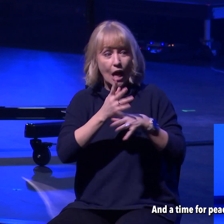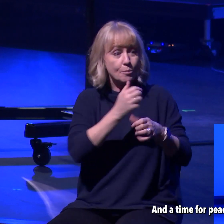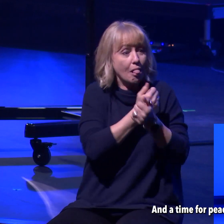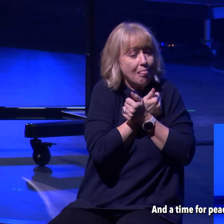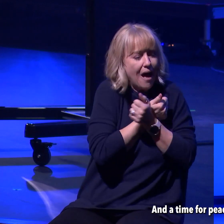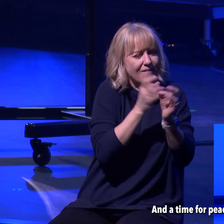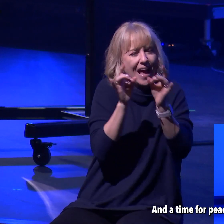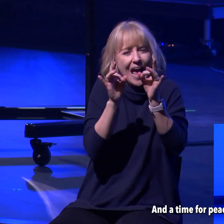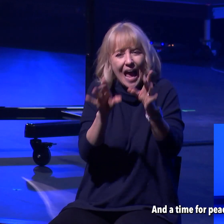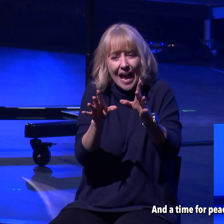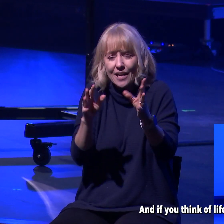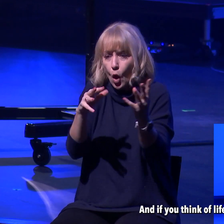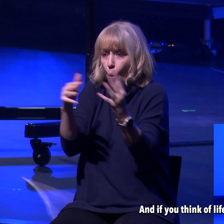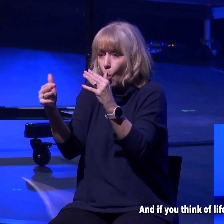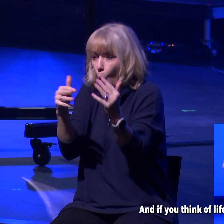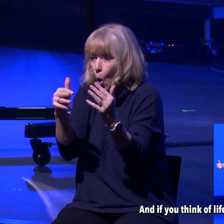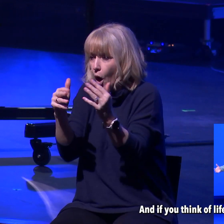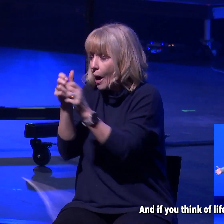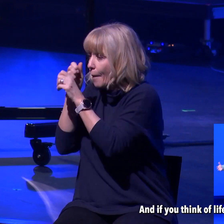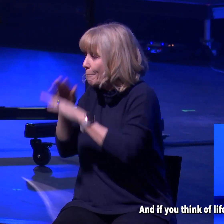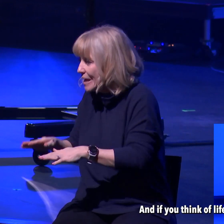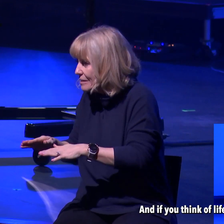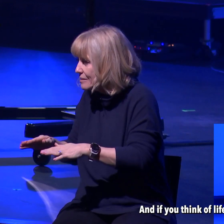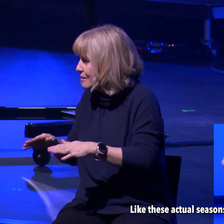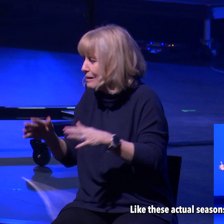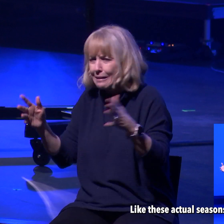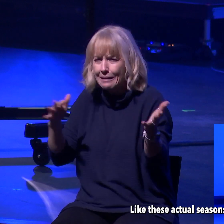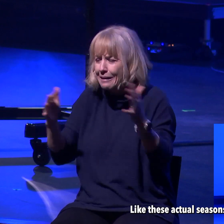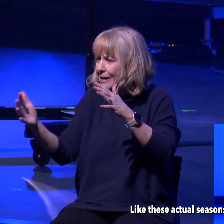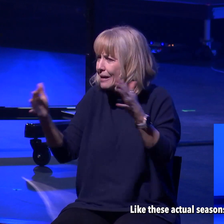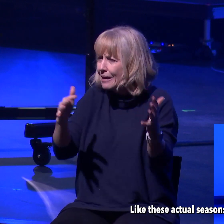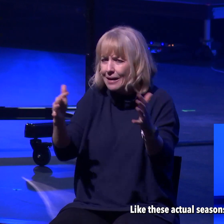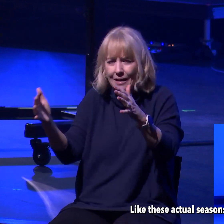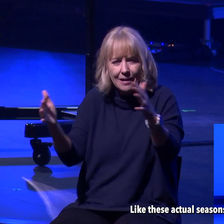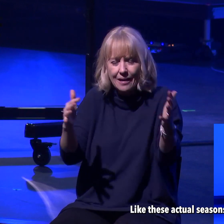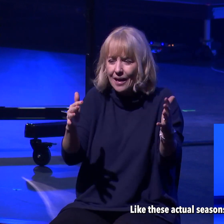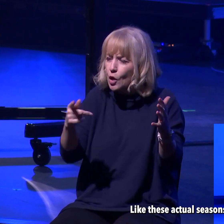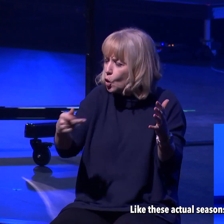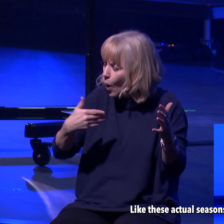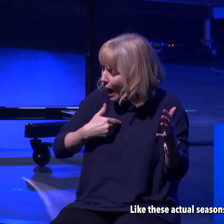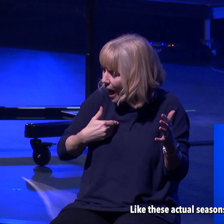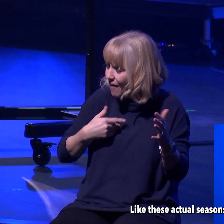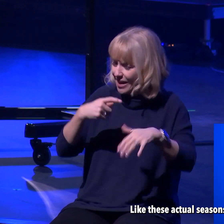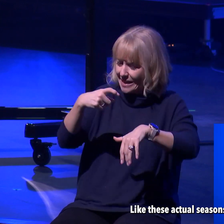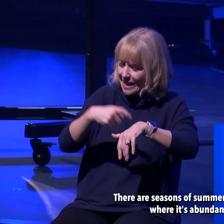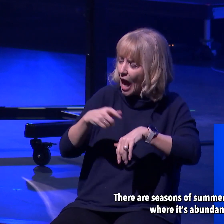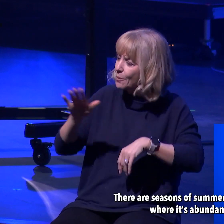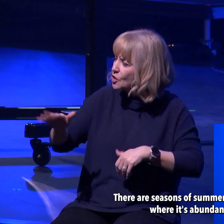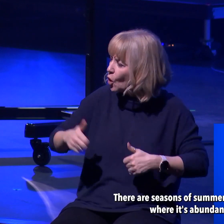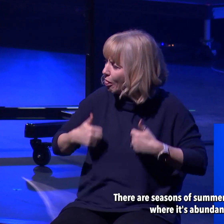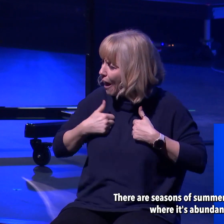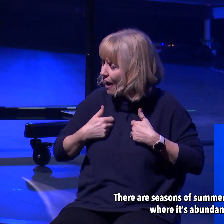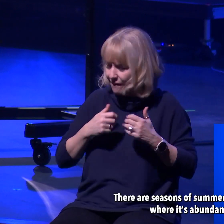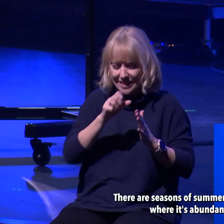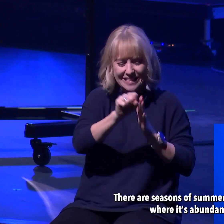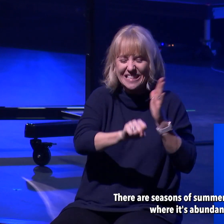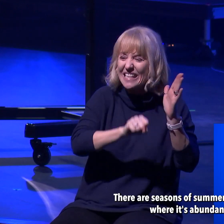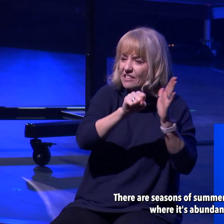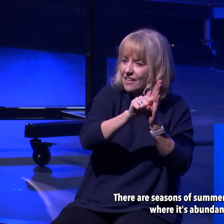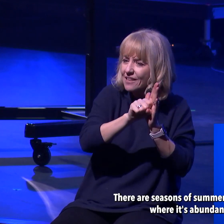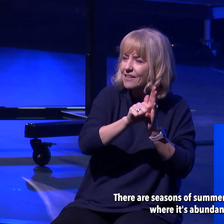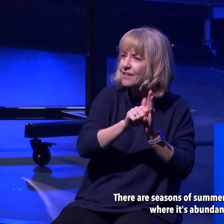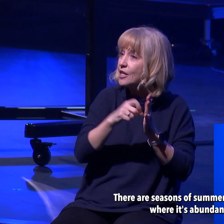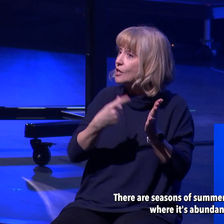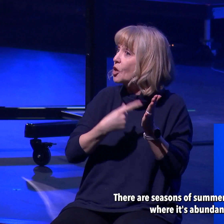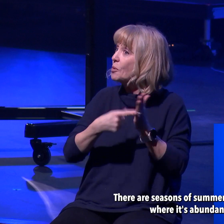time for peace. And if you think of life like these actual seasons, right? There are seasons of summer in